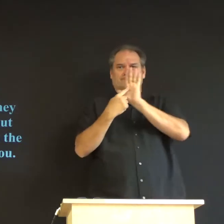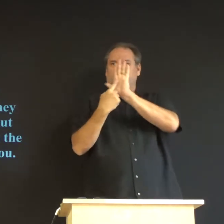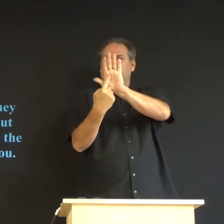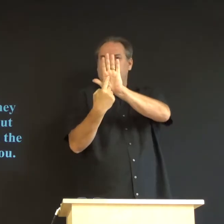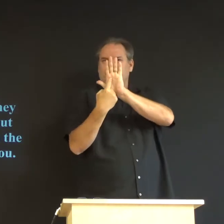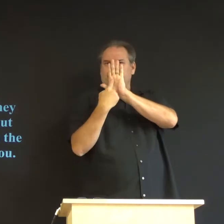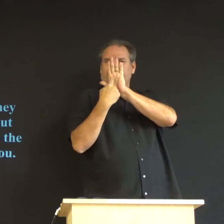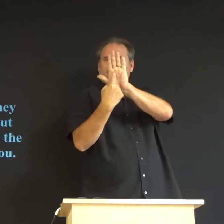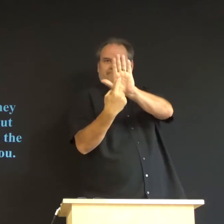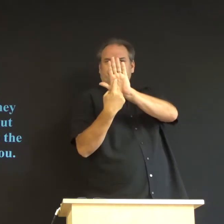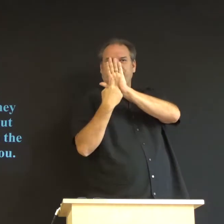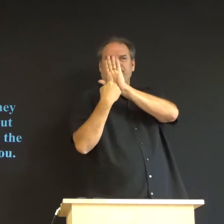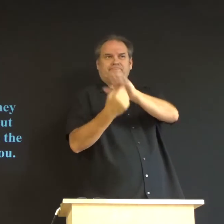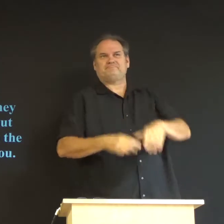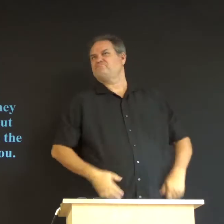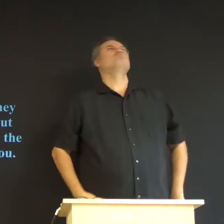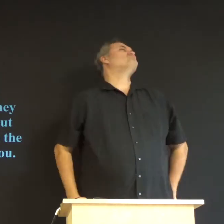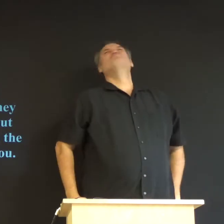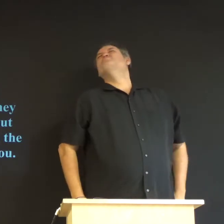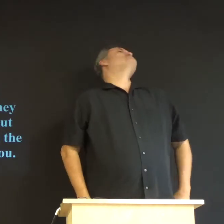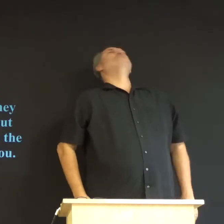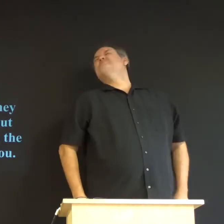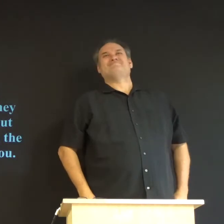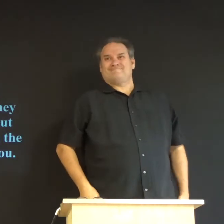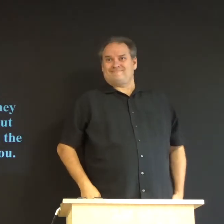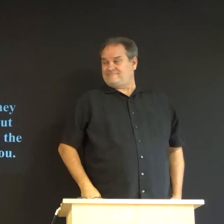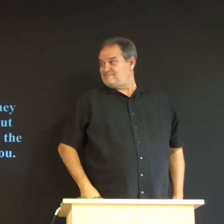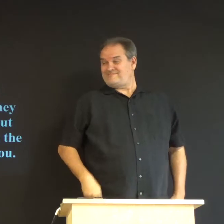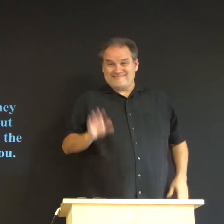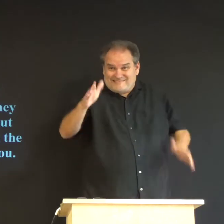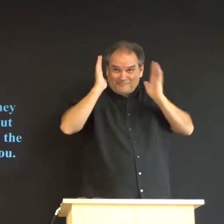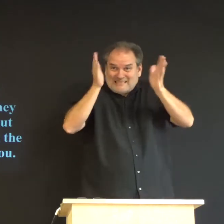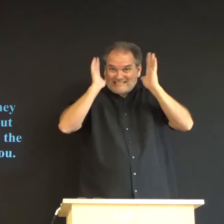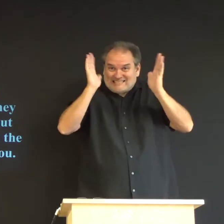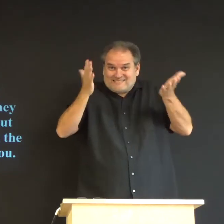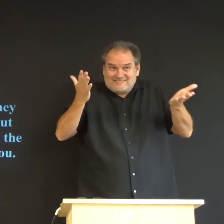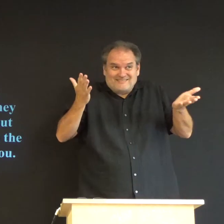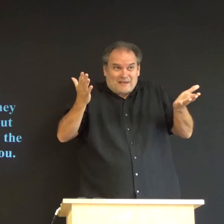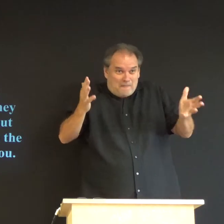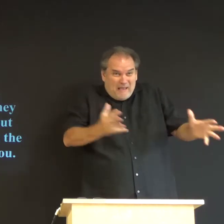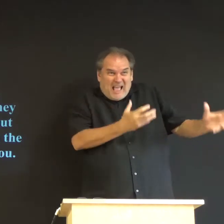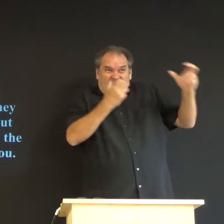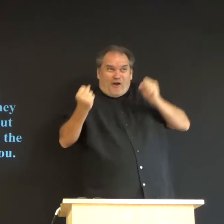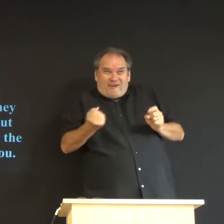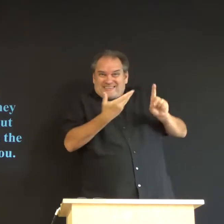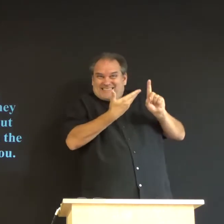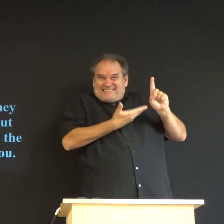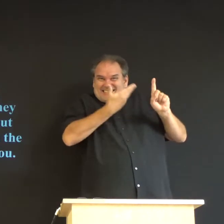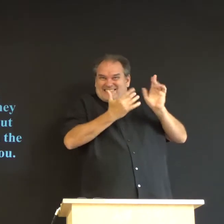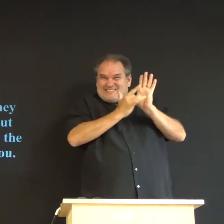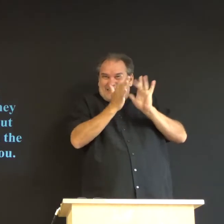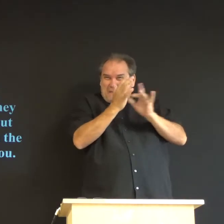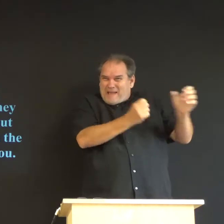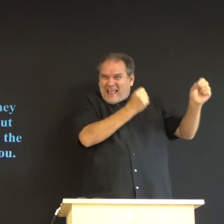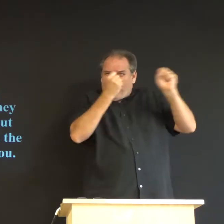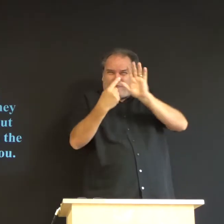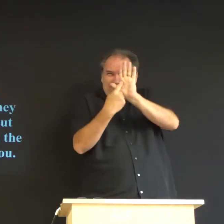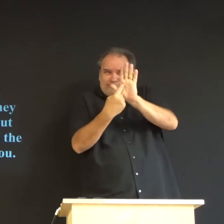speak. He showed through all of that miracles that he did, the same thing, it's untrue. The power of God is right